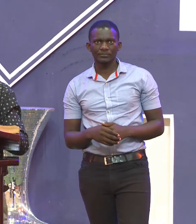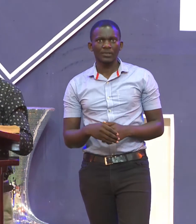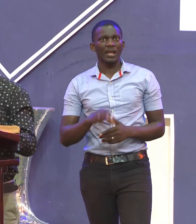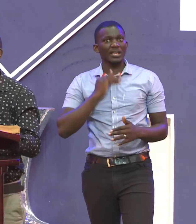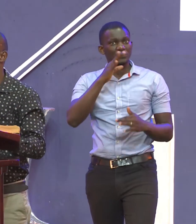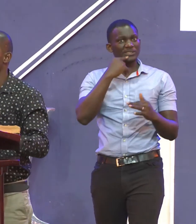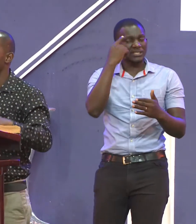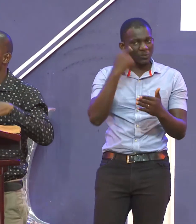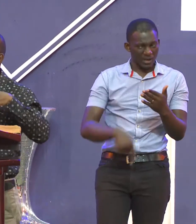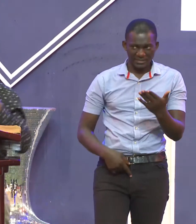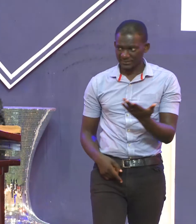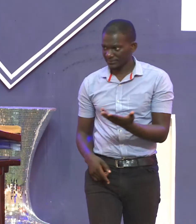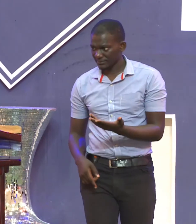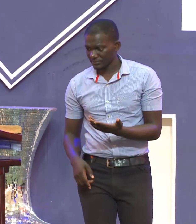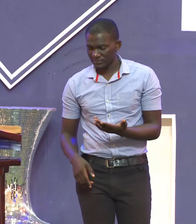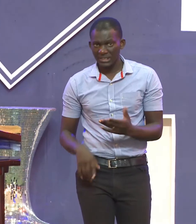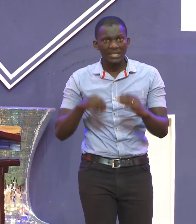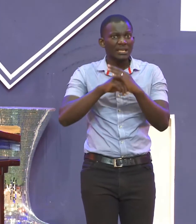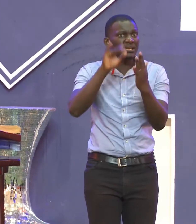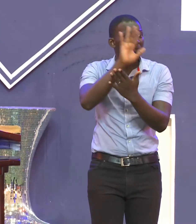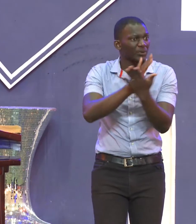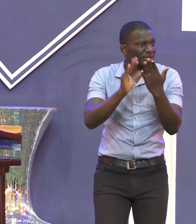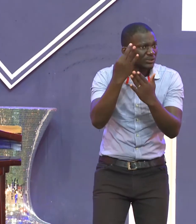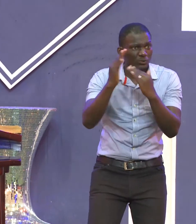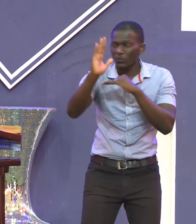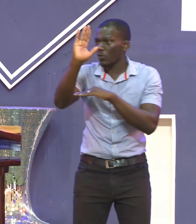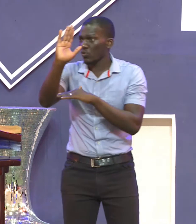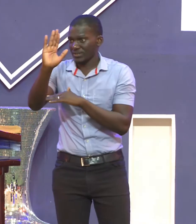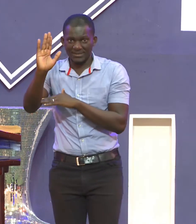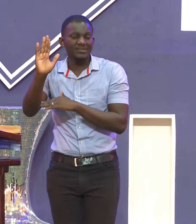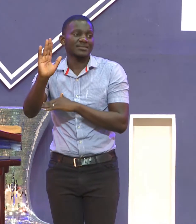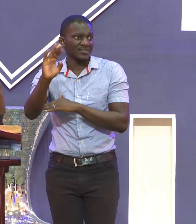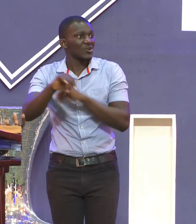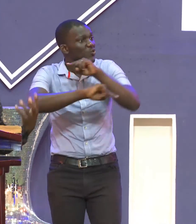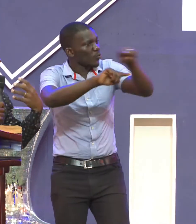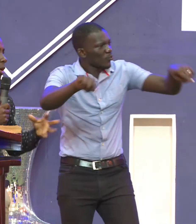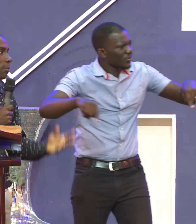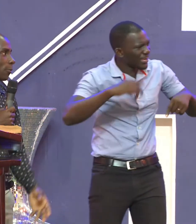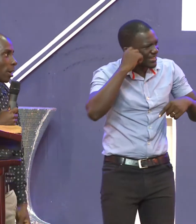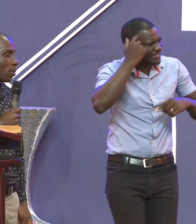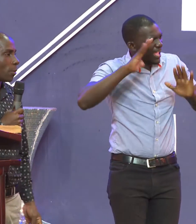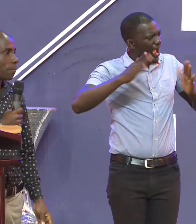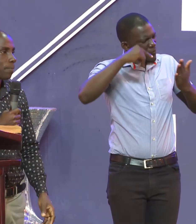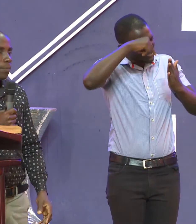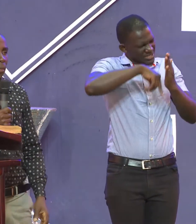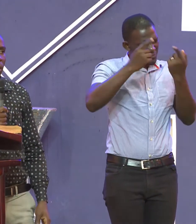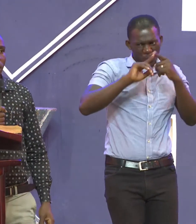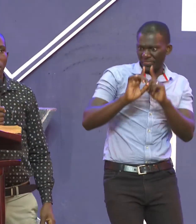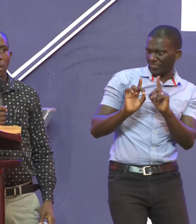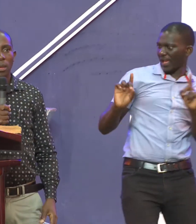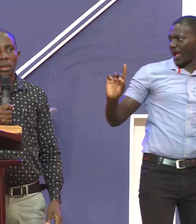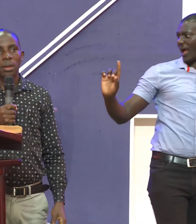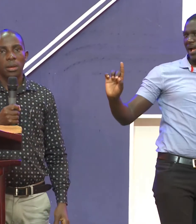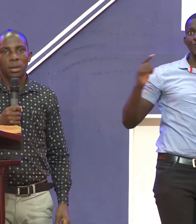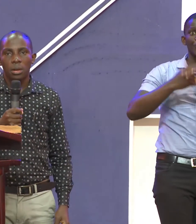ngamba bwenti. This is what I'm trying to say. Mukubera okwa Mukama. In the presence of the Lord. Wetu tegera na buziba chibwe twamuvako. That is when we